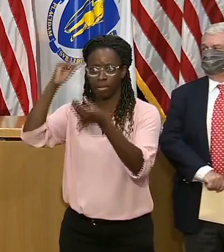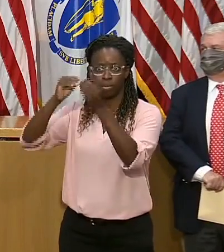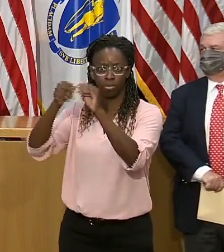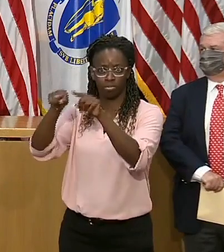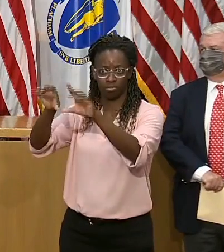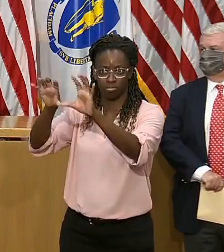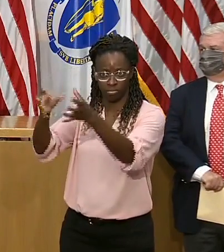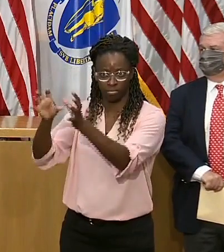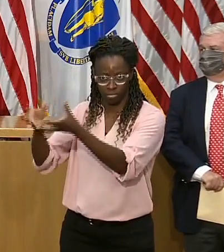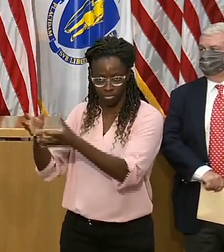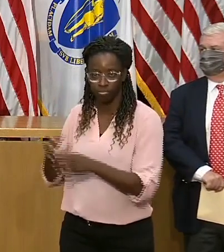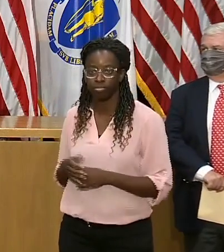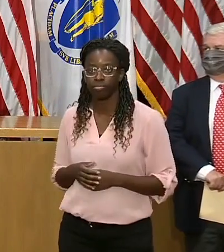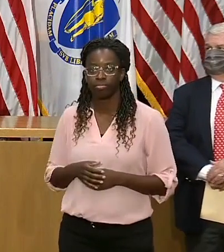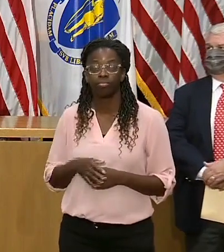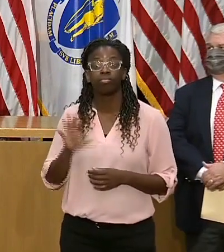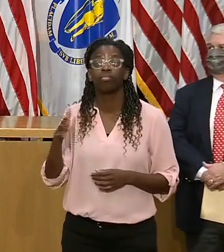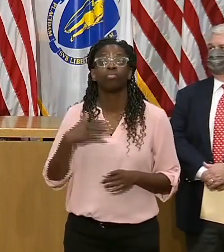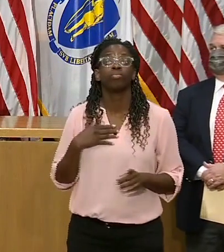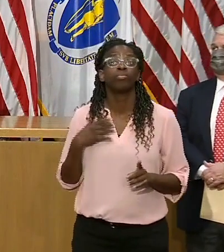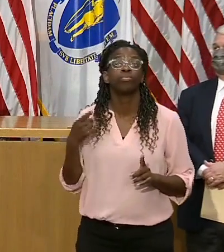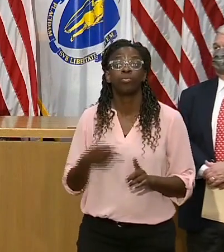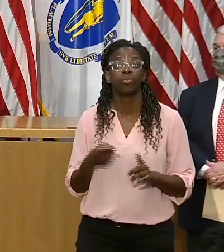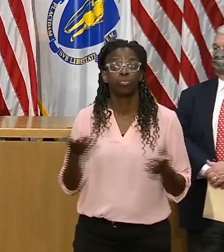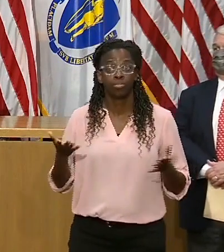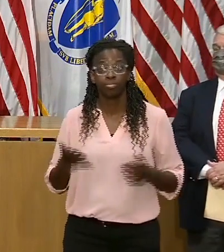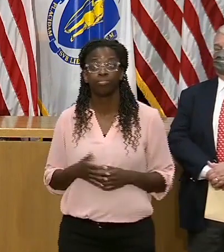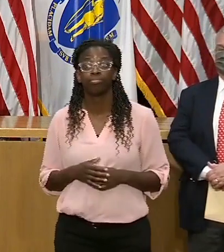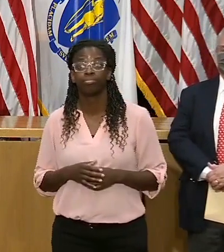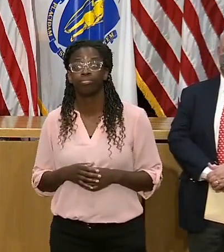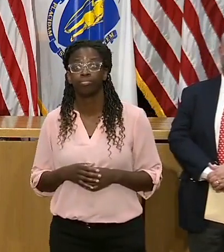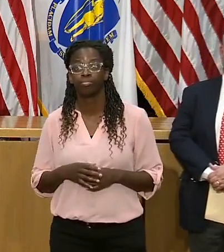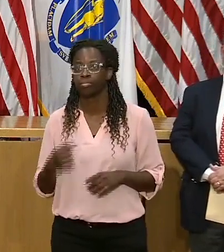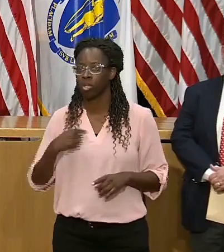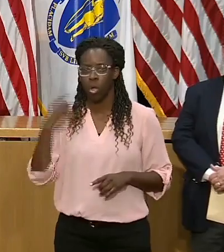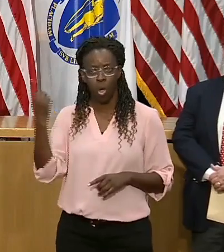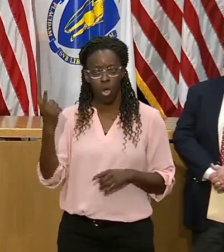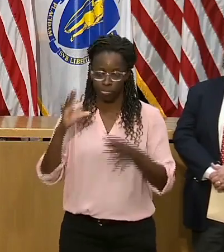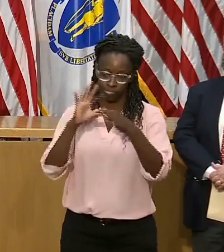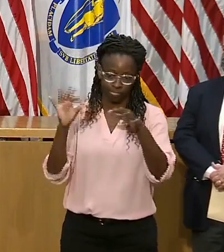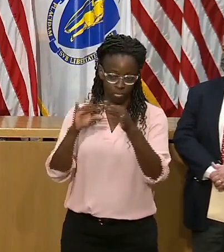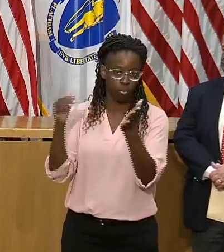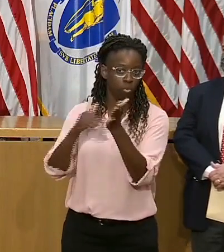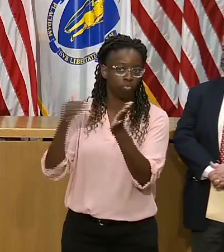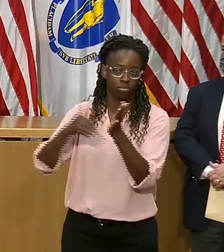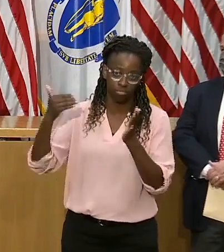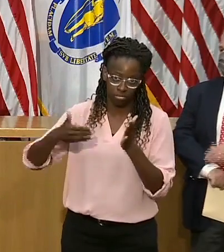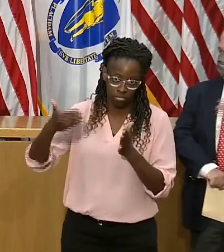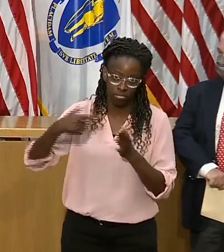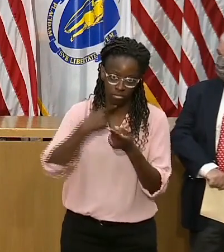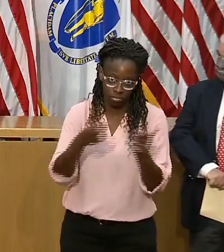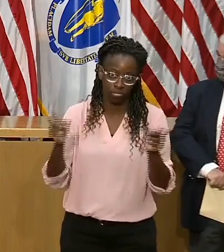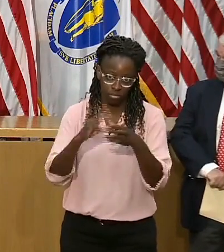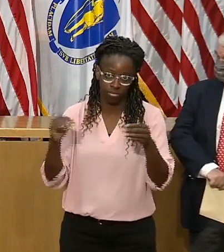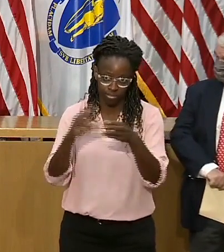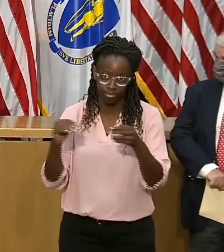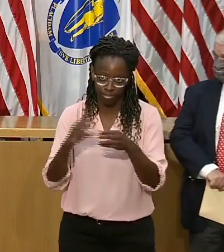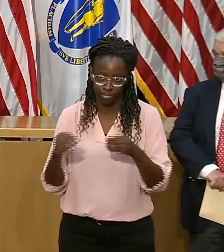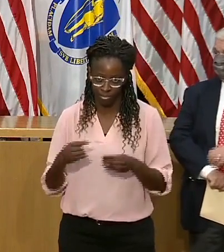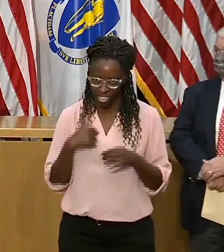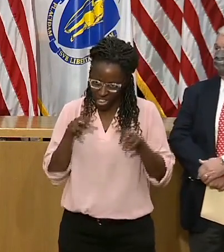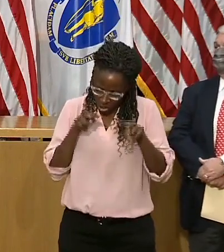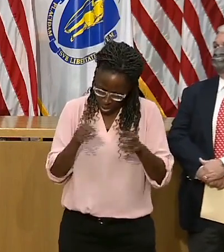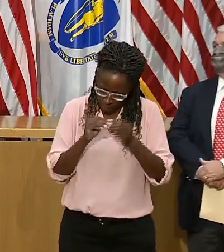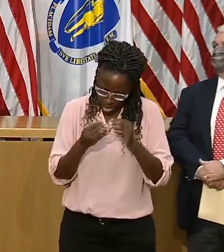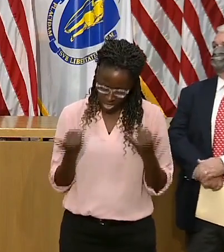that you really ought to look at 3 weeks worth of data, 4 weeks worth of, 3 weeks of reports, 4 weeks of